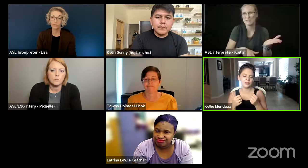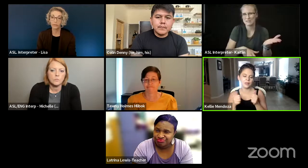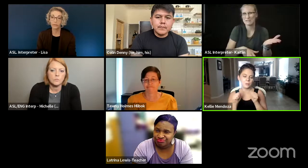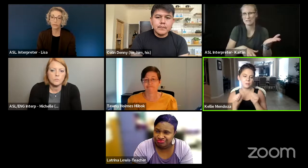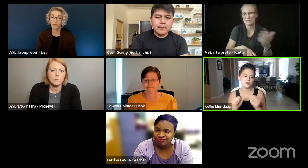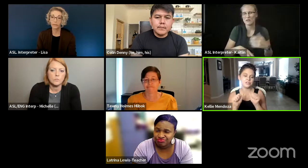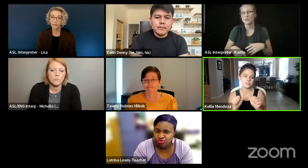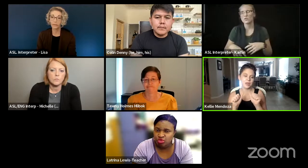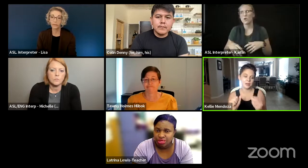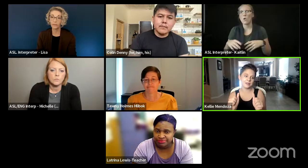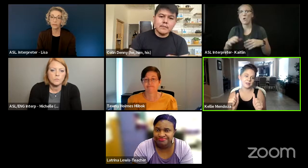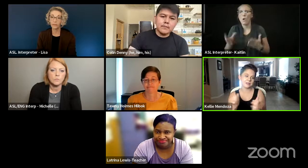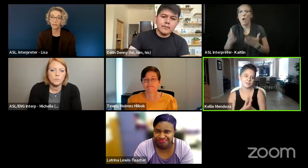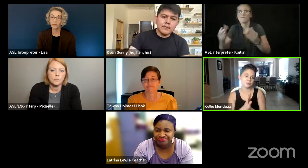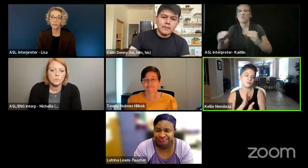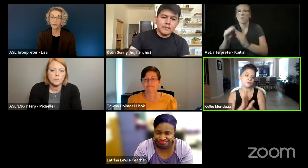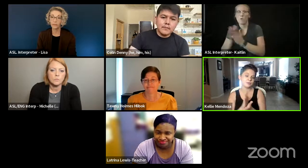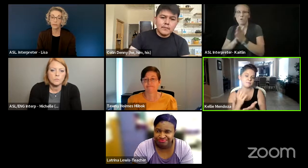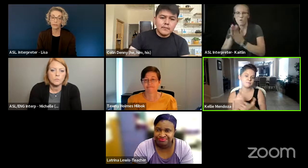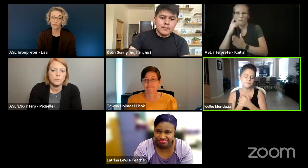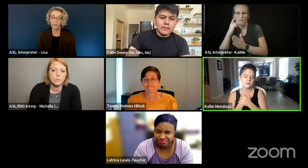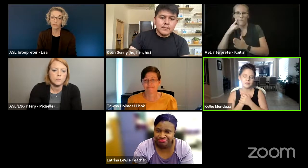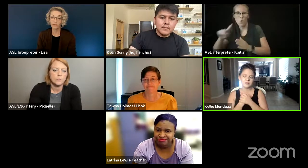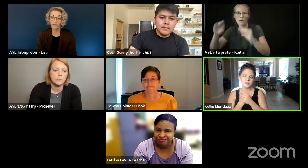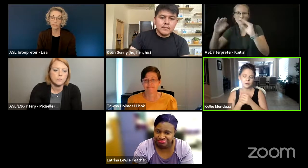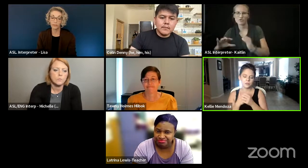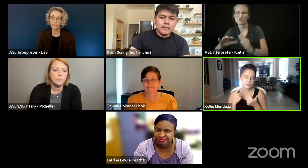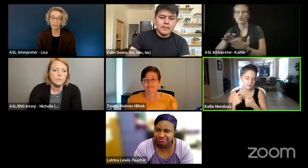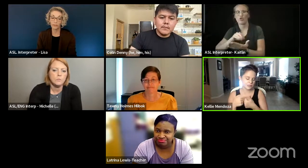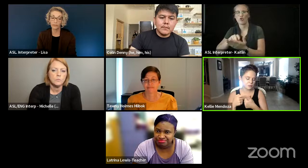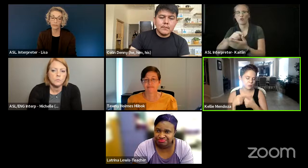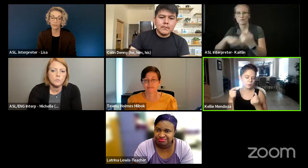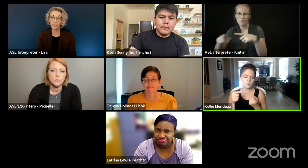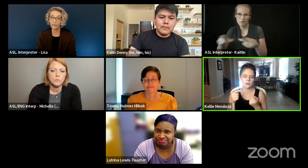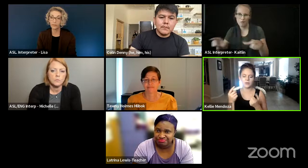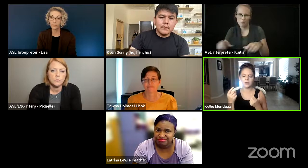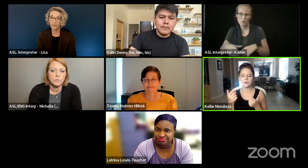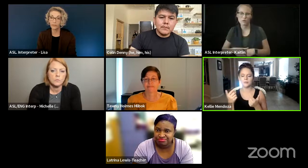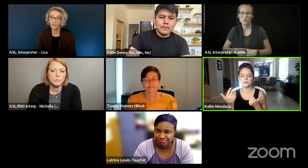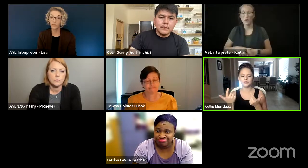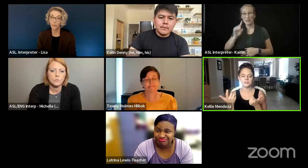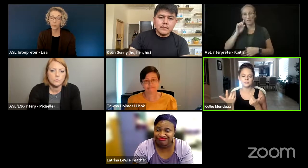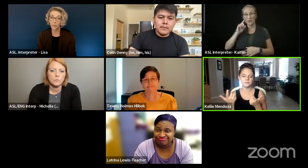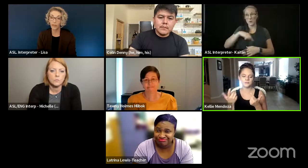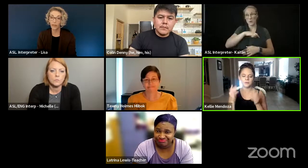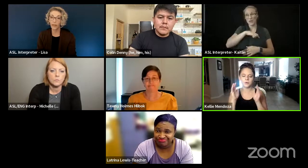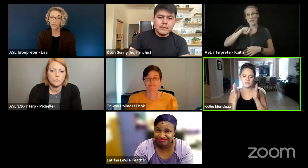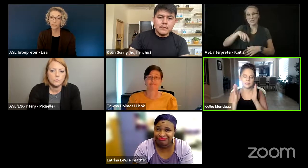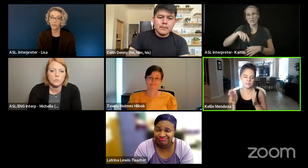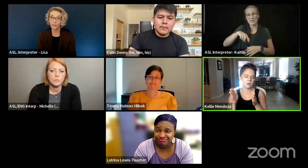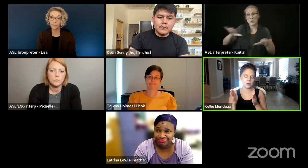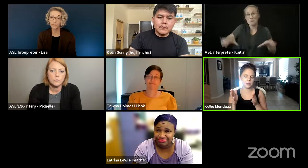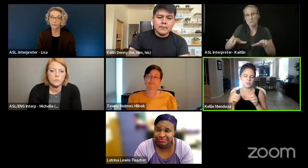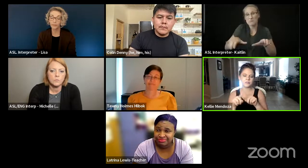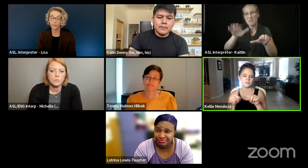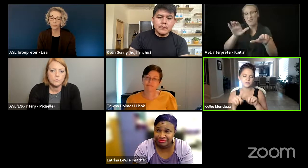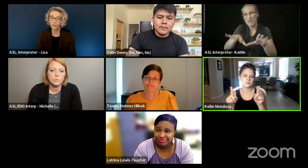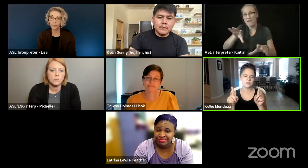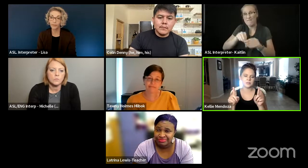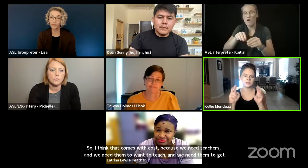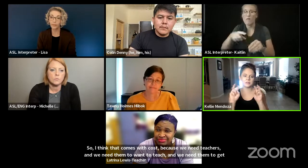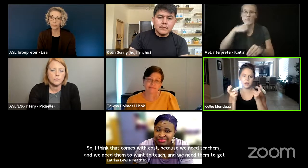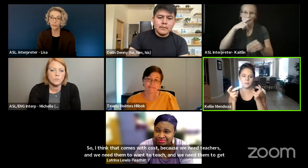just really like push that in schools. So that's one point. Just focusing on